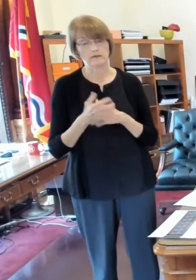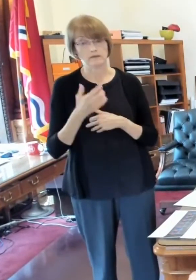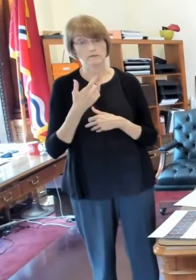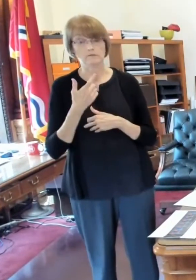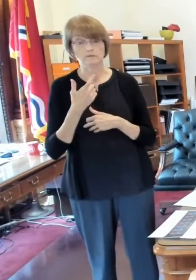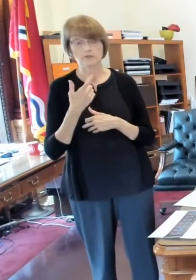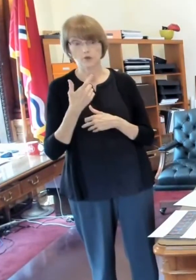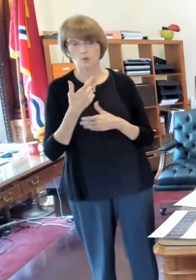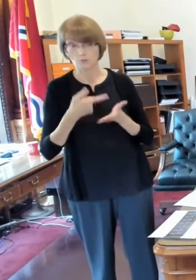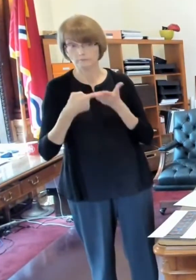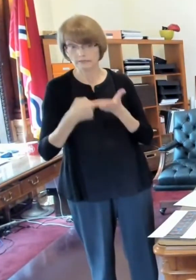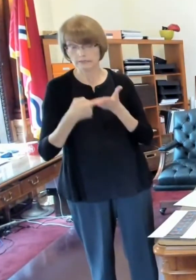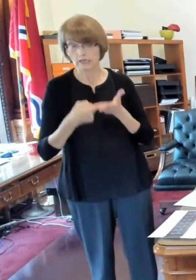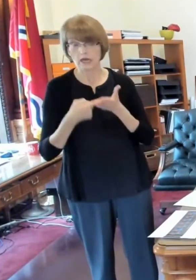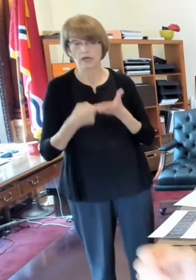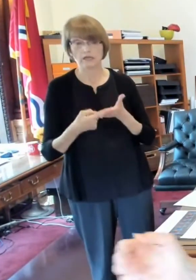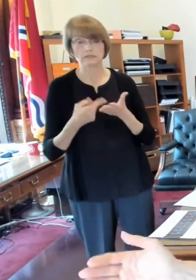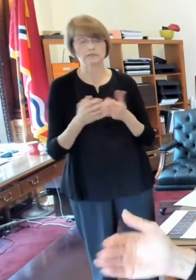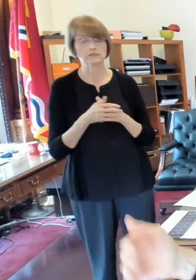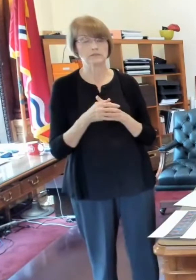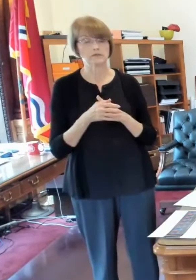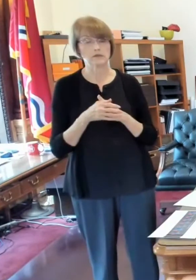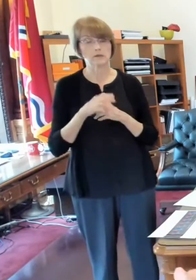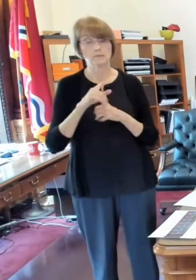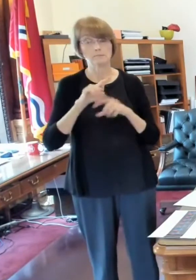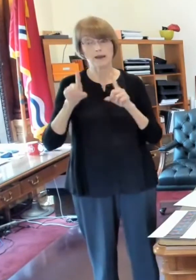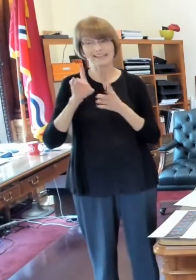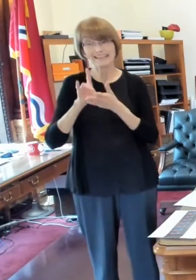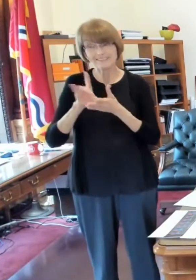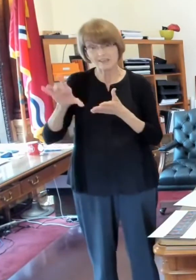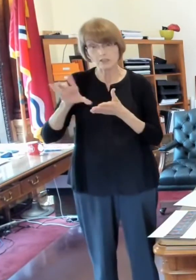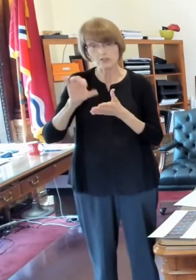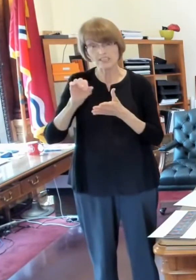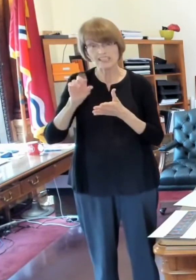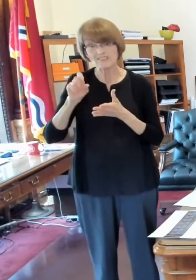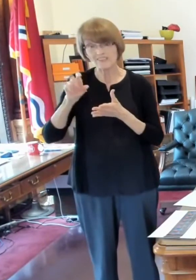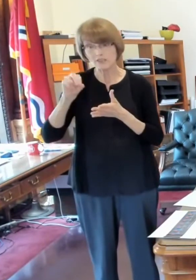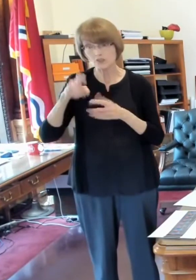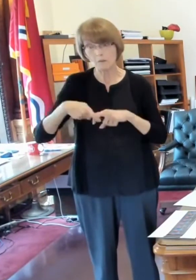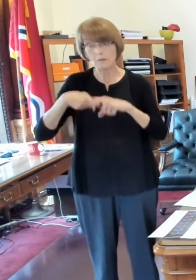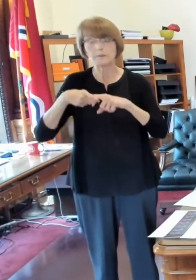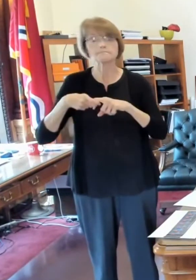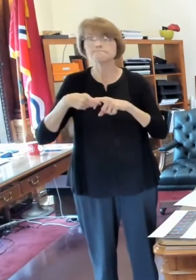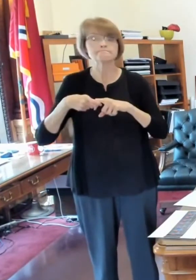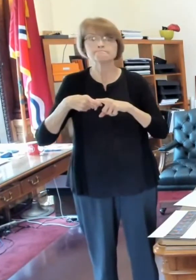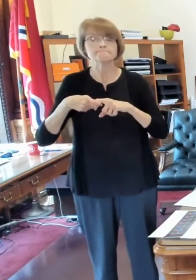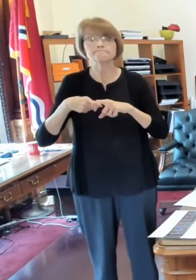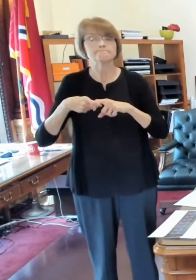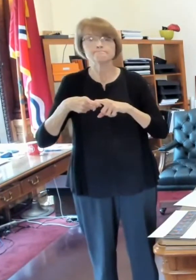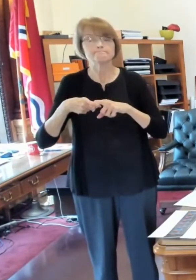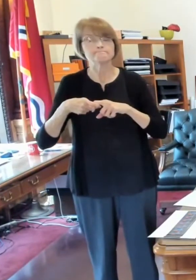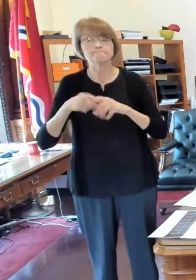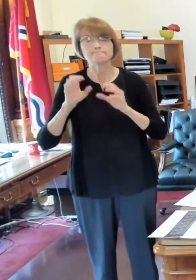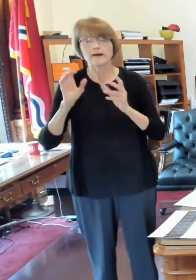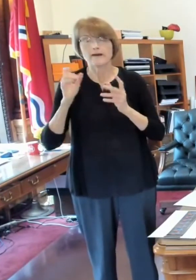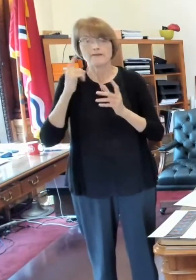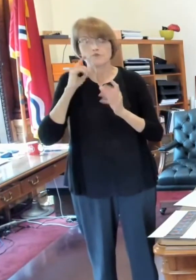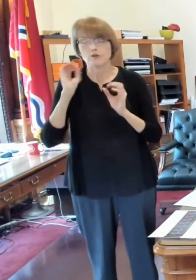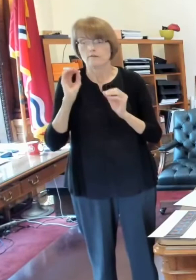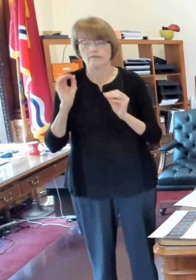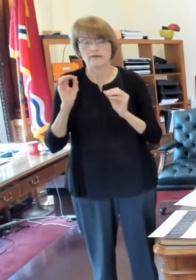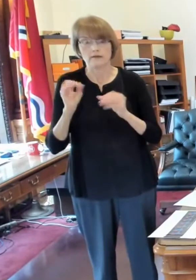I'm not aware that there's anything coming out soon, and that's why we've put the $5.4